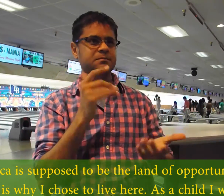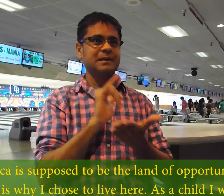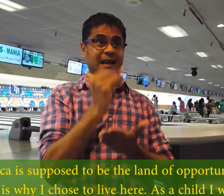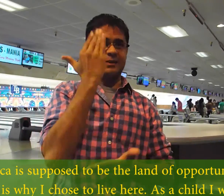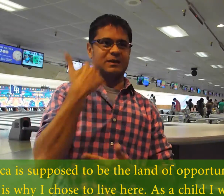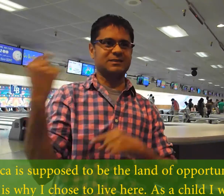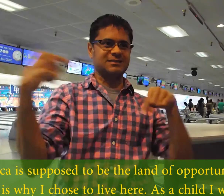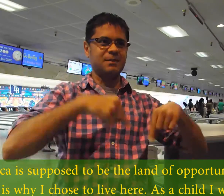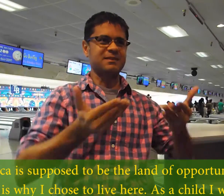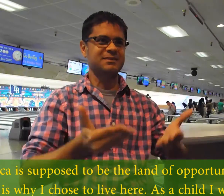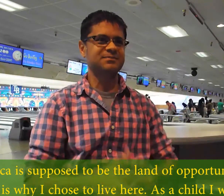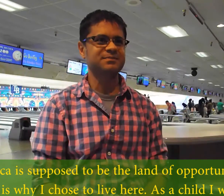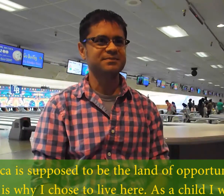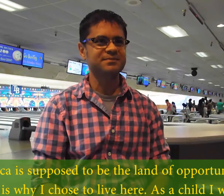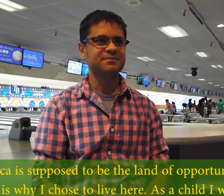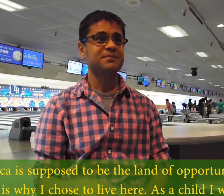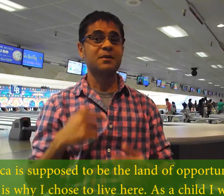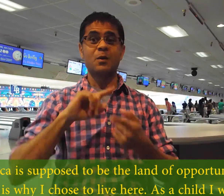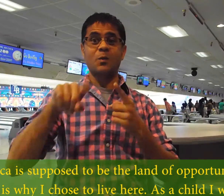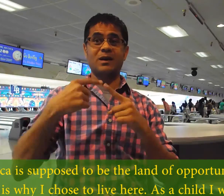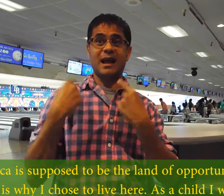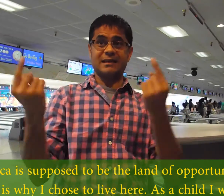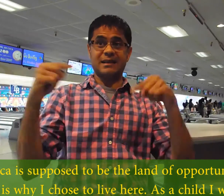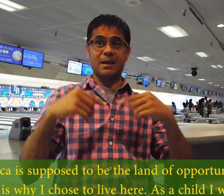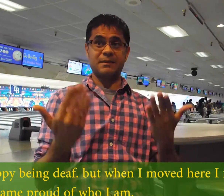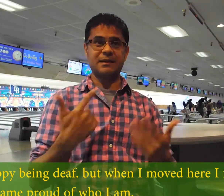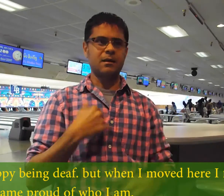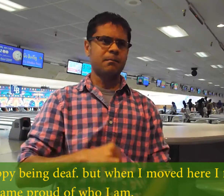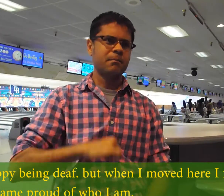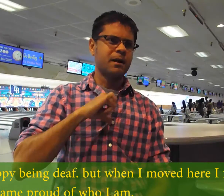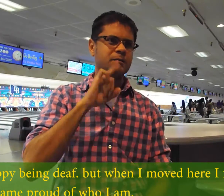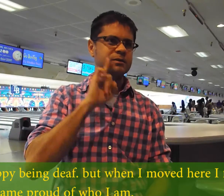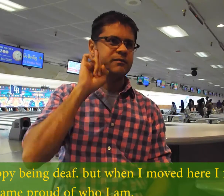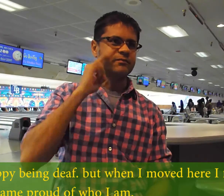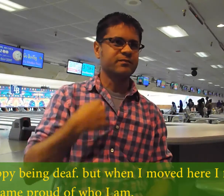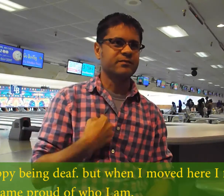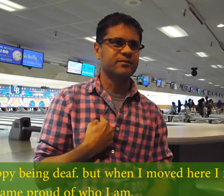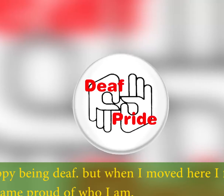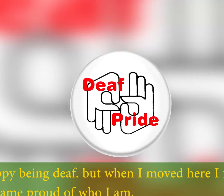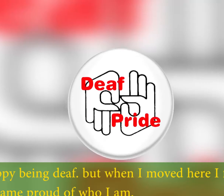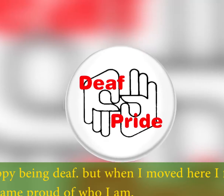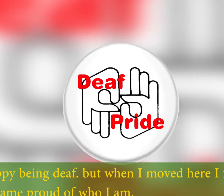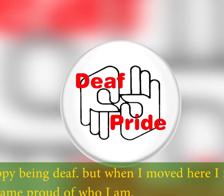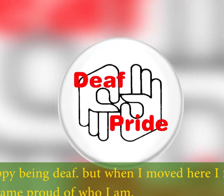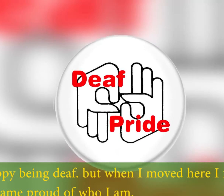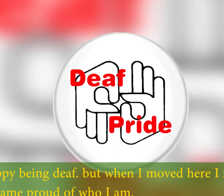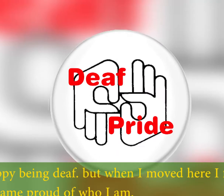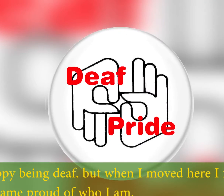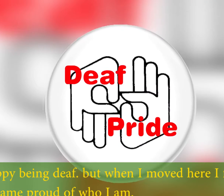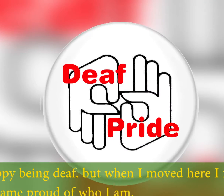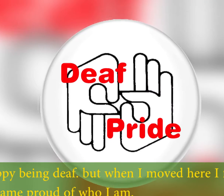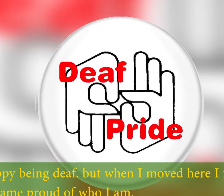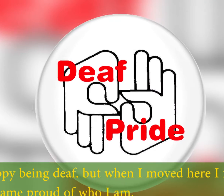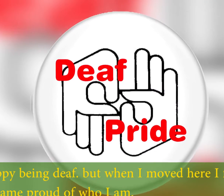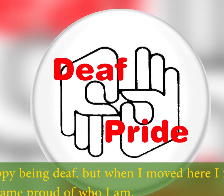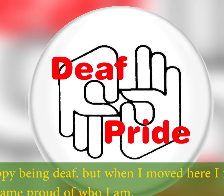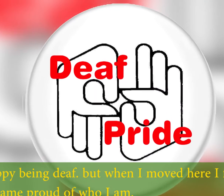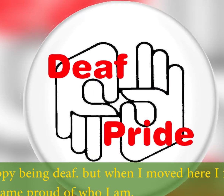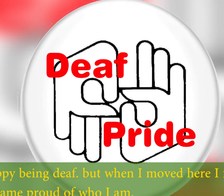to live here. As a child, I wasn't happy being Deaf. But when I moved here, I finally became proud of who I